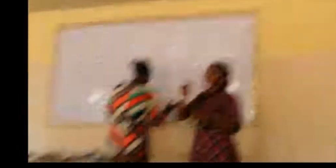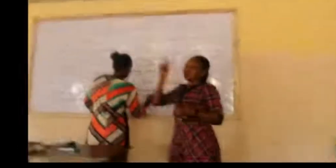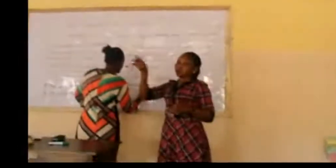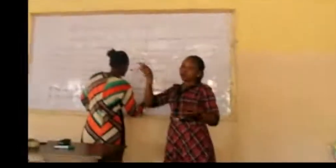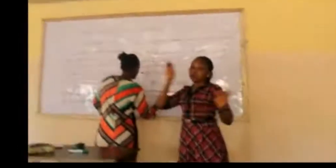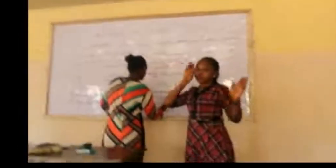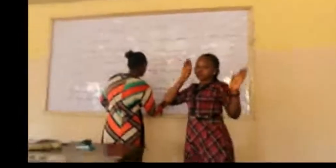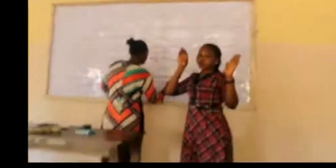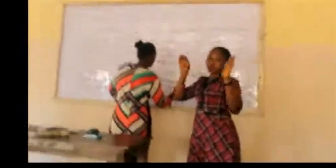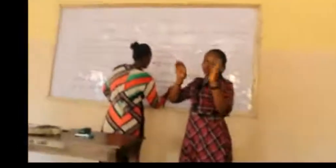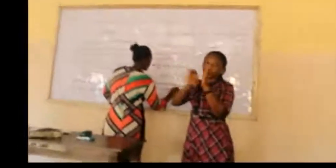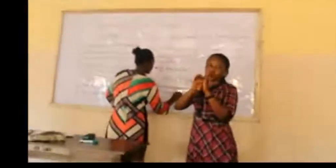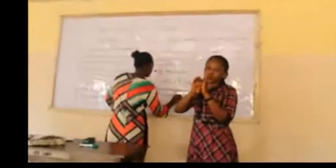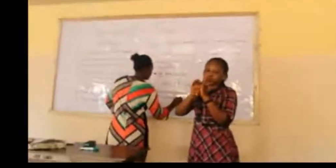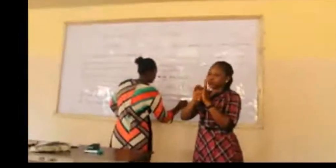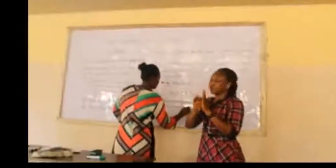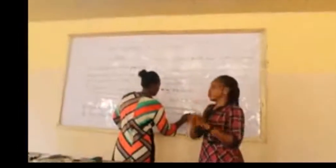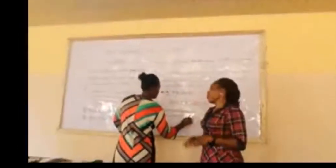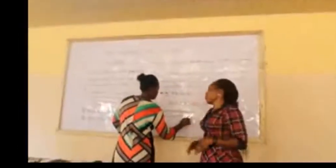Photography.